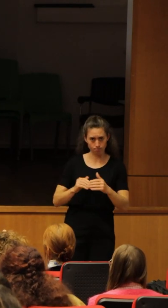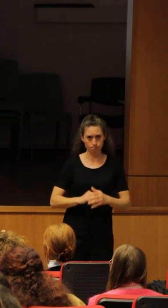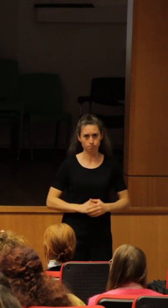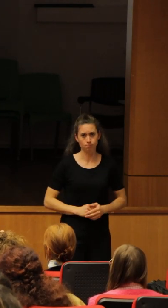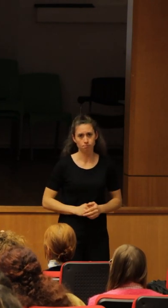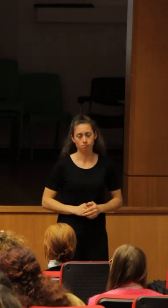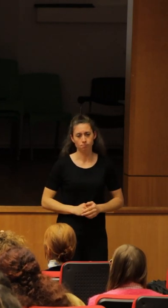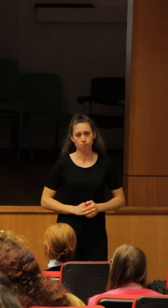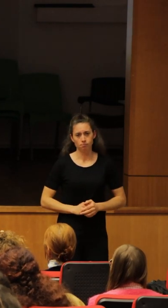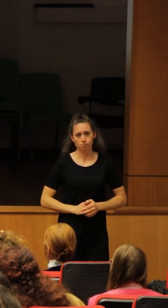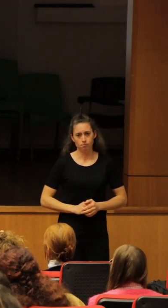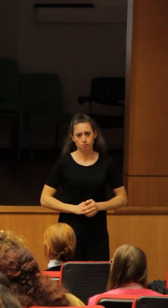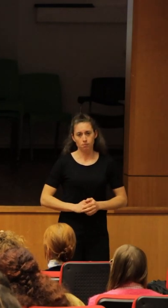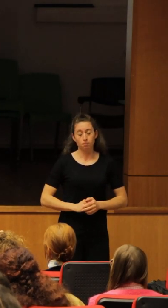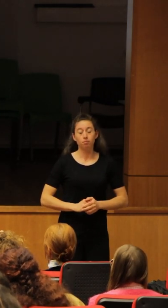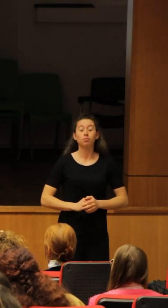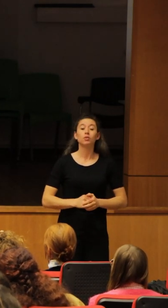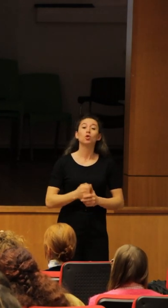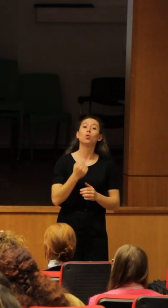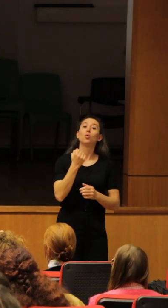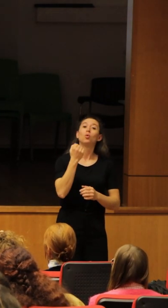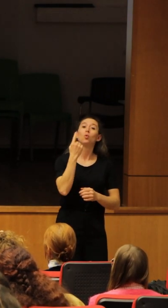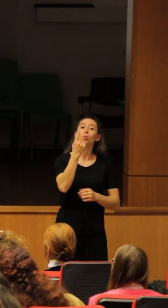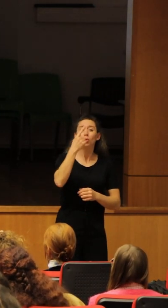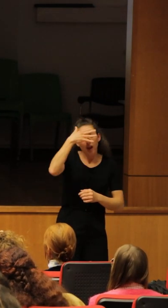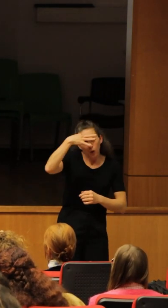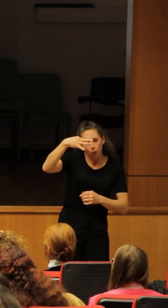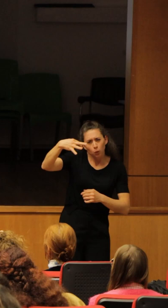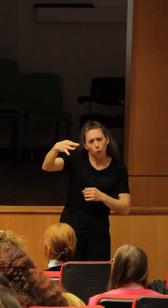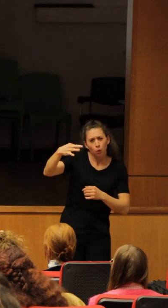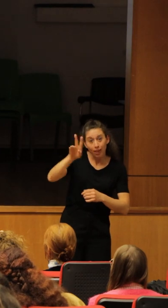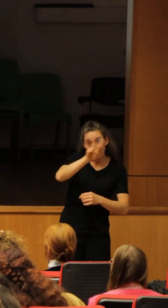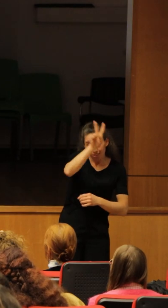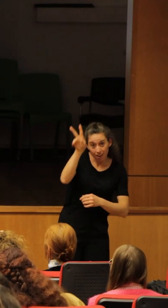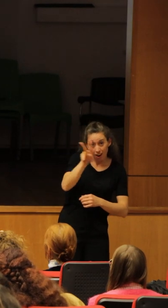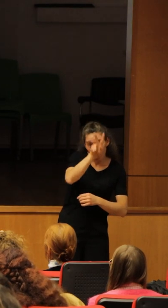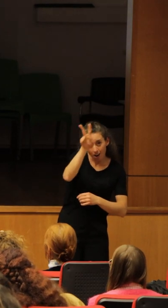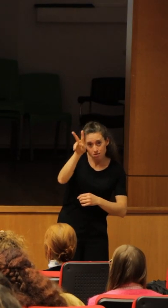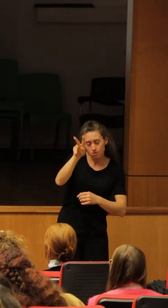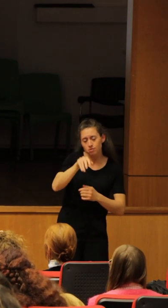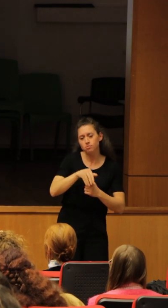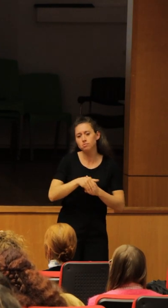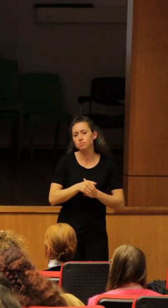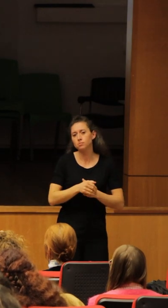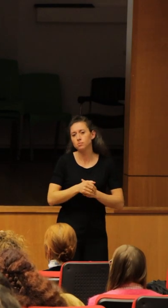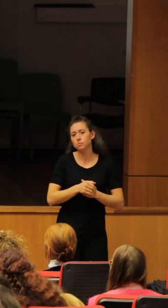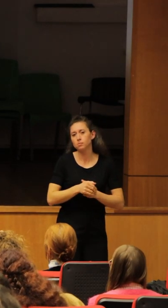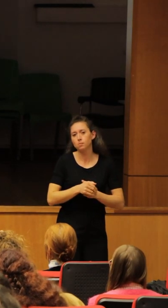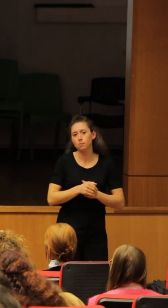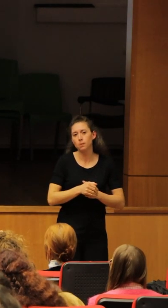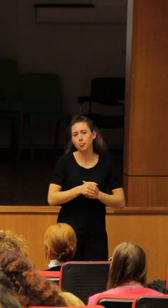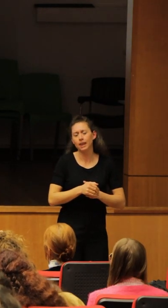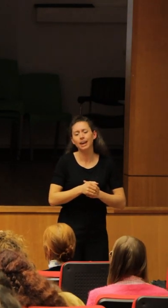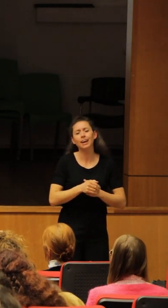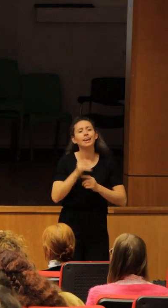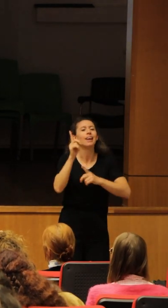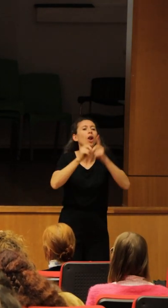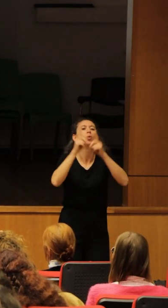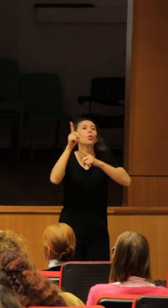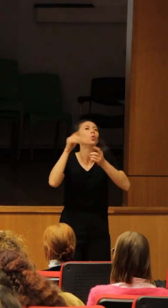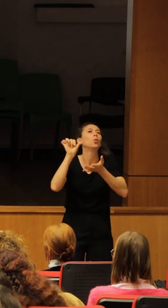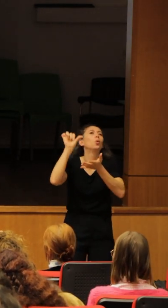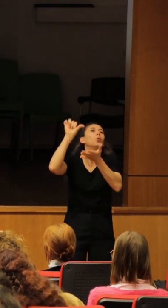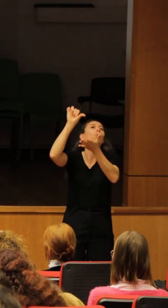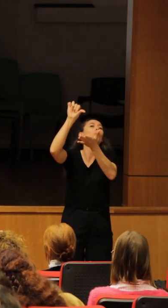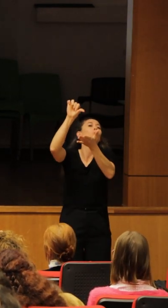there was an Indian village. Había una villa india, indígena. Somewhere. That's how the story goes. I don't know. En algún lugar.